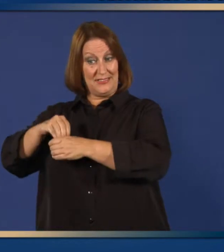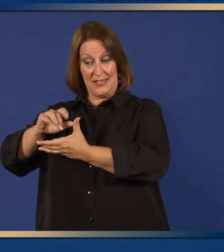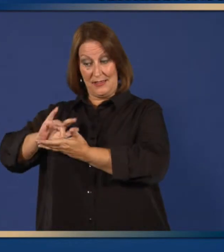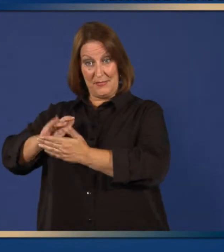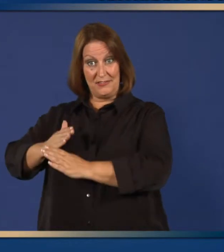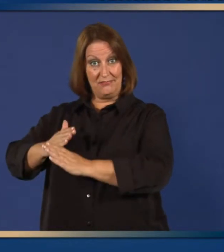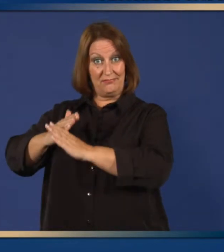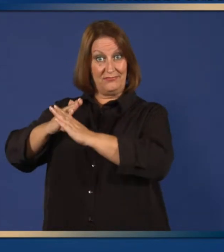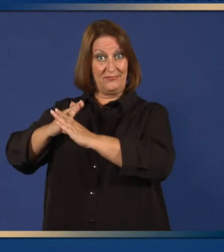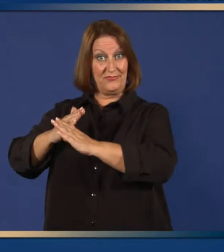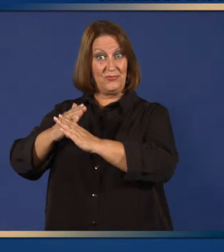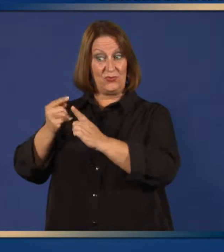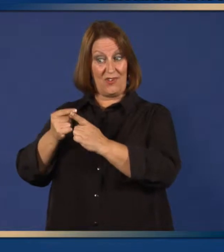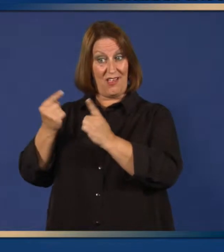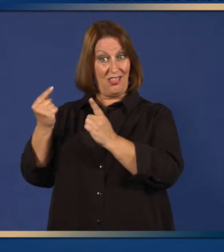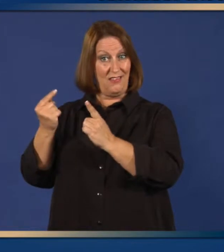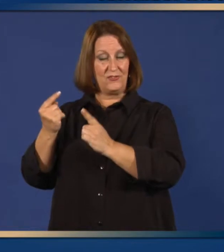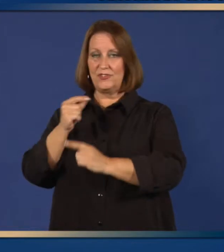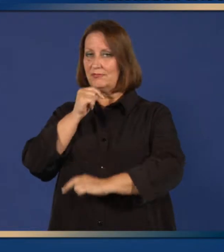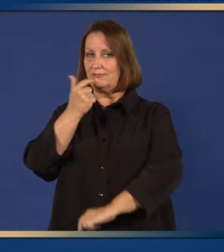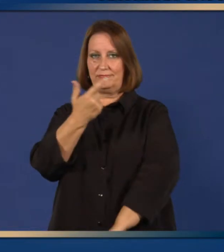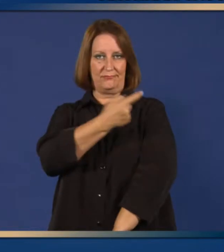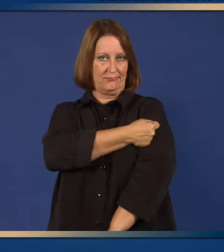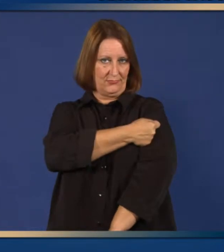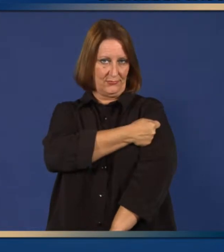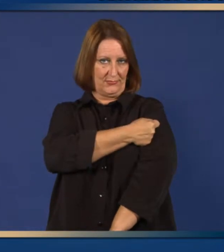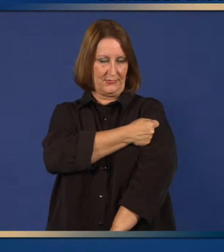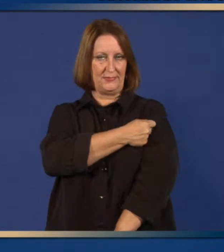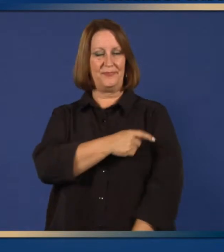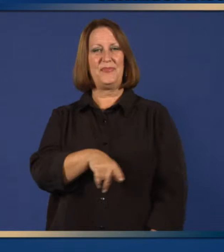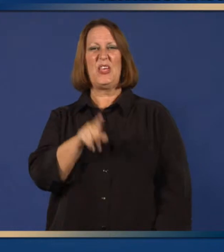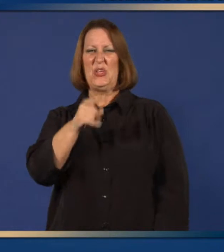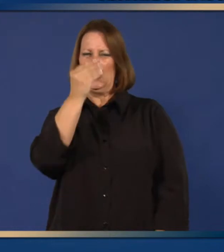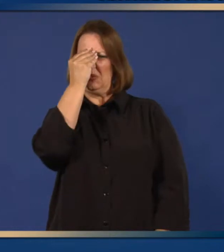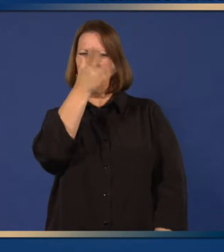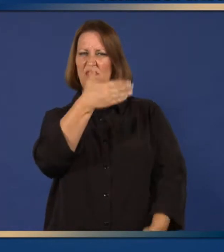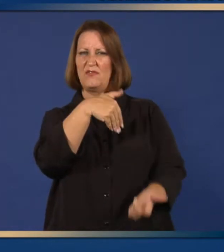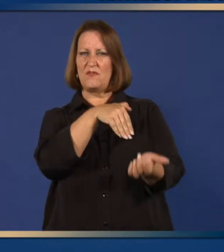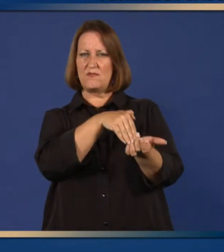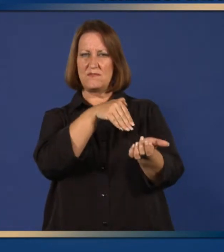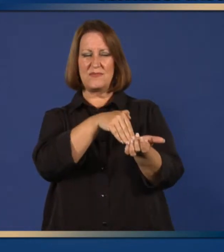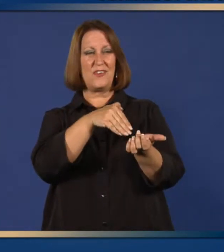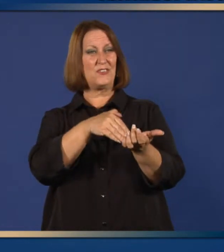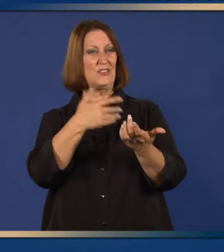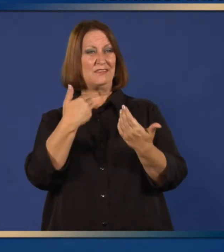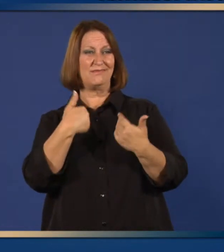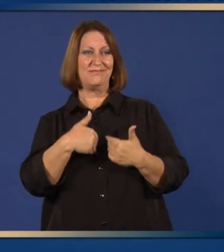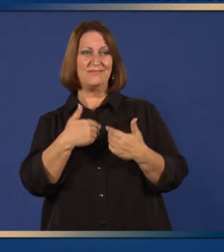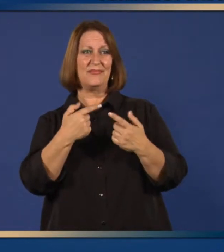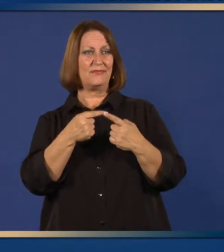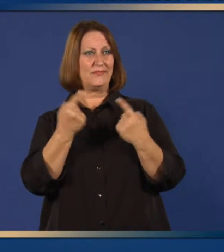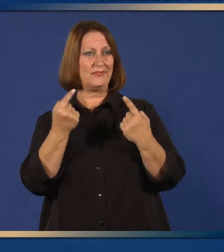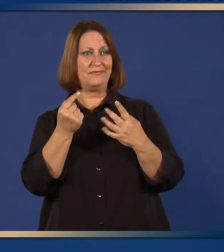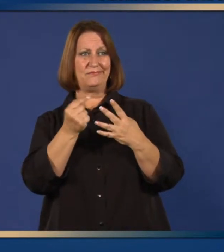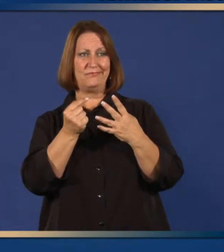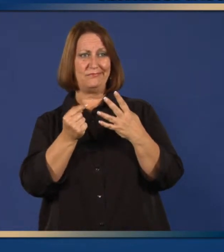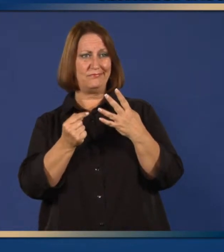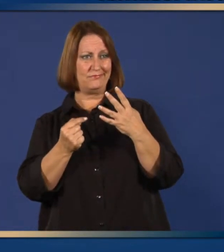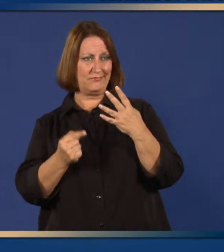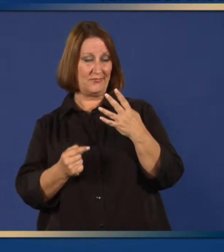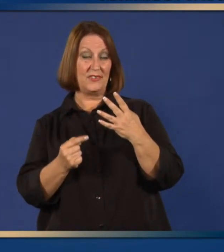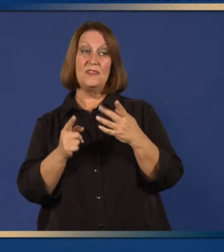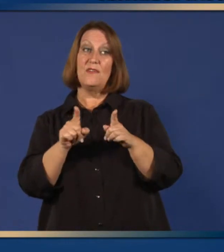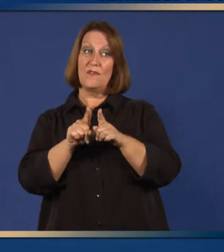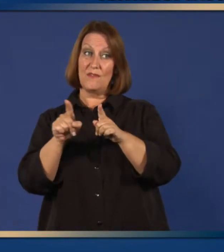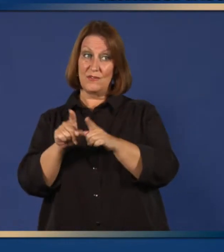dose. Tell your provider if you have any severe allergies, including latex.